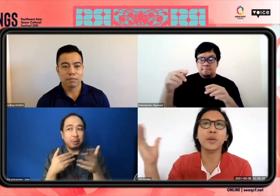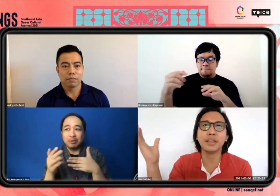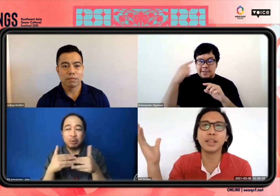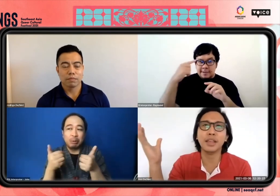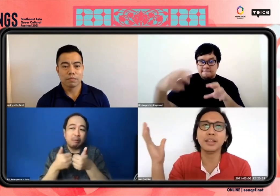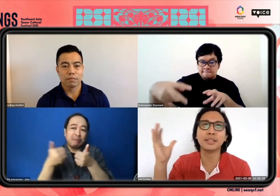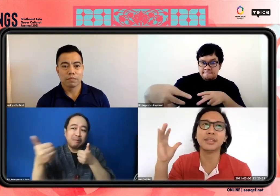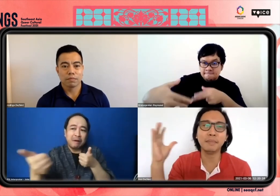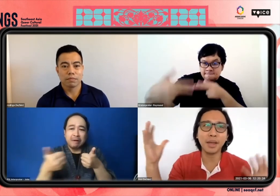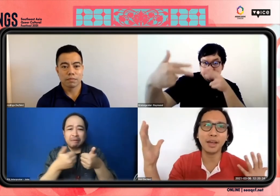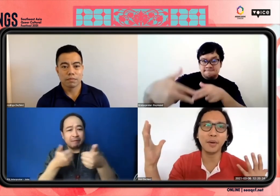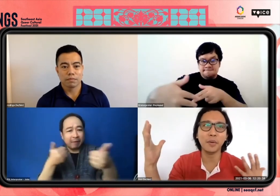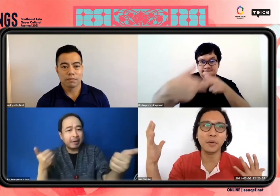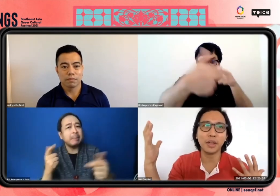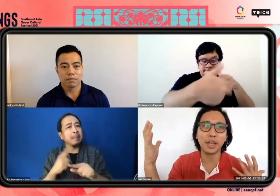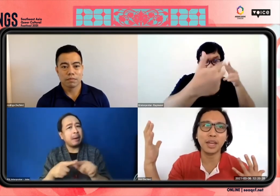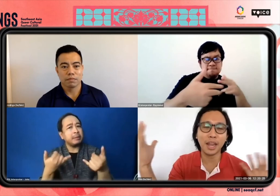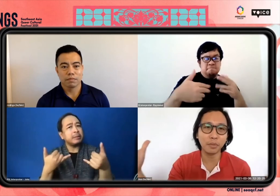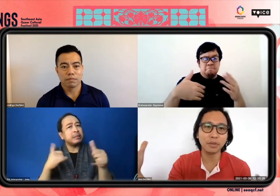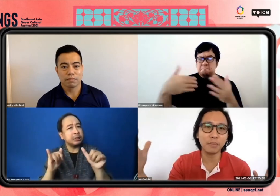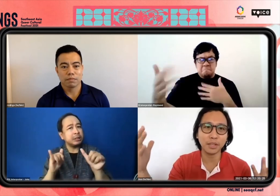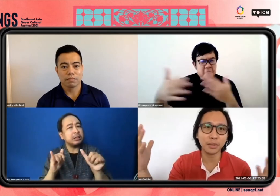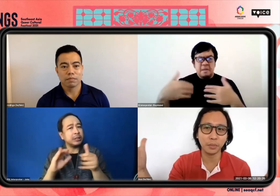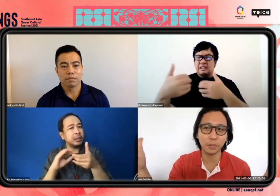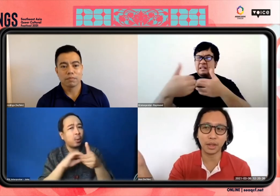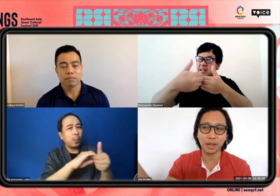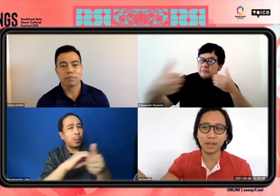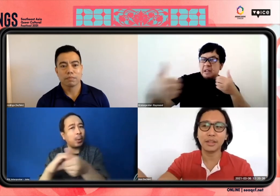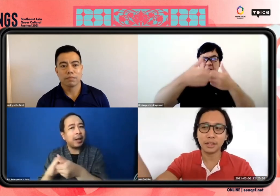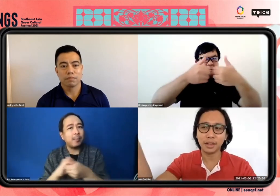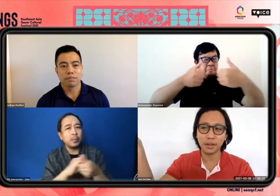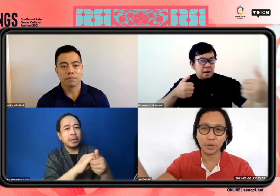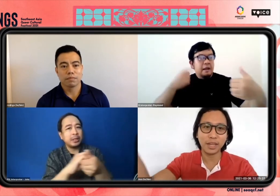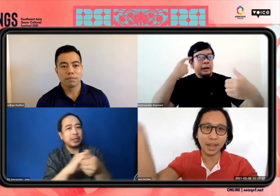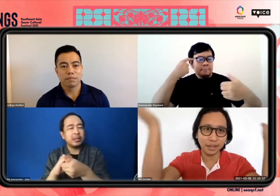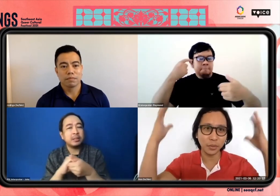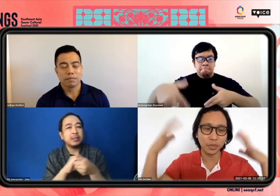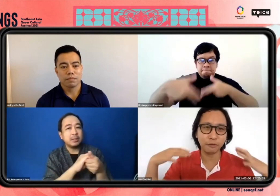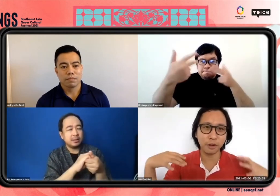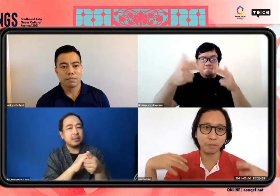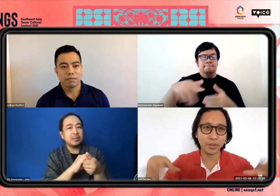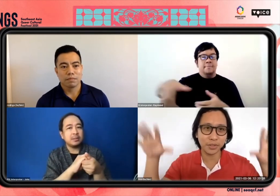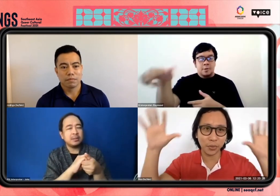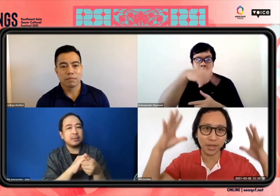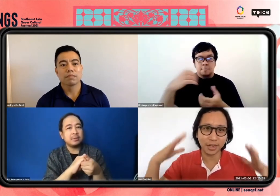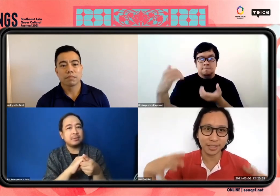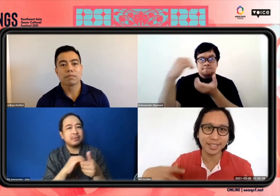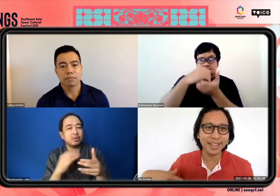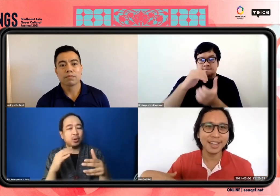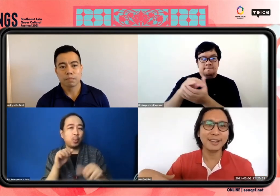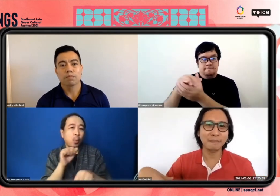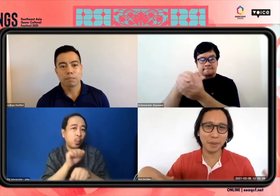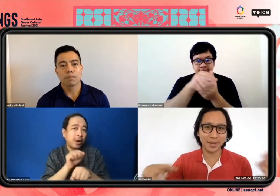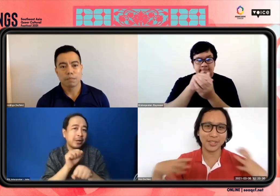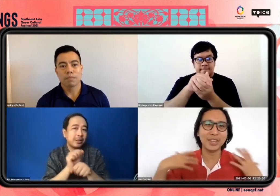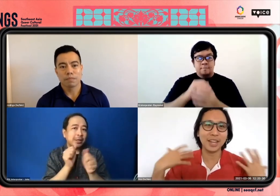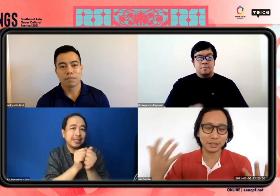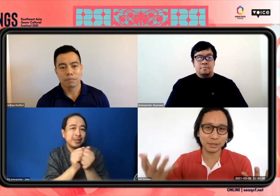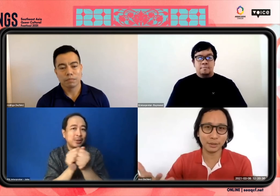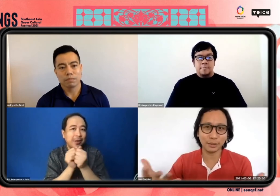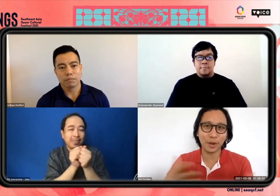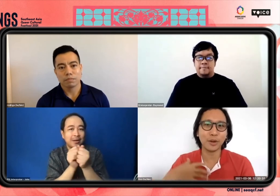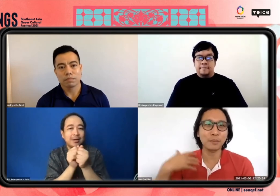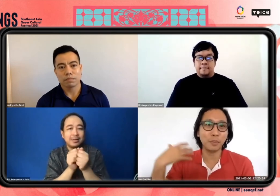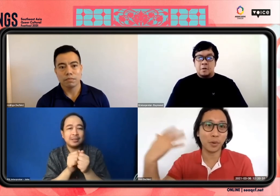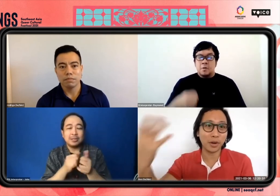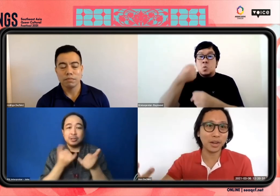So it somehow enabled me to, you know, get into a different persona, because you get